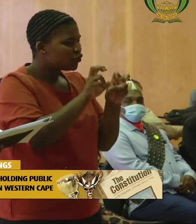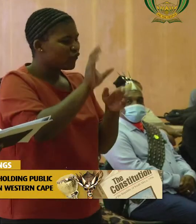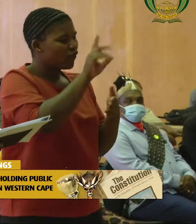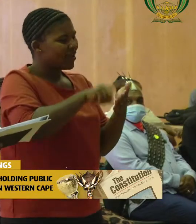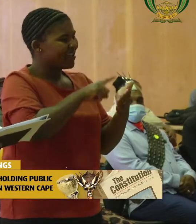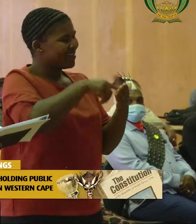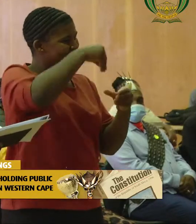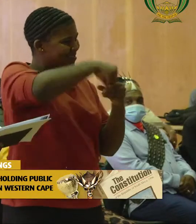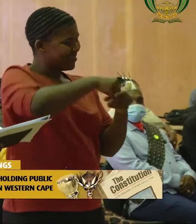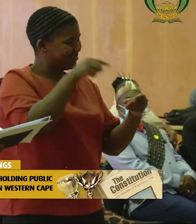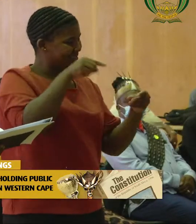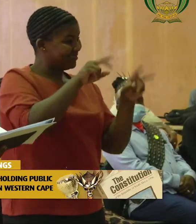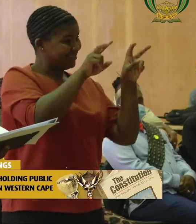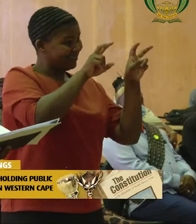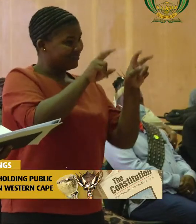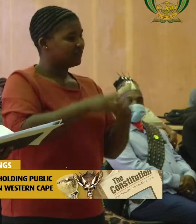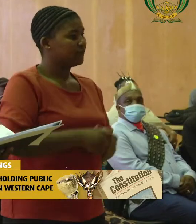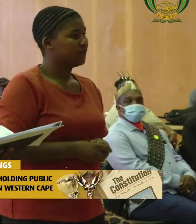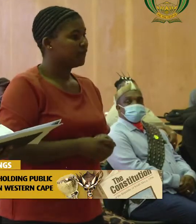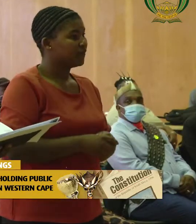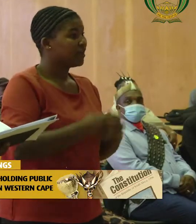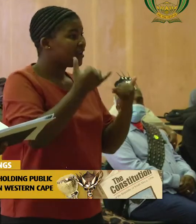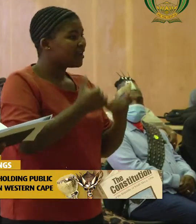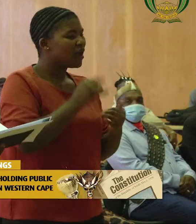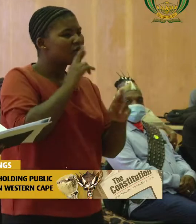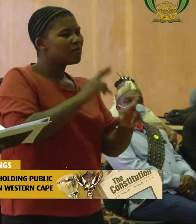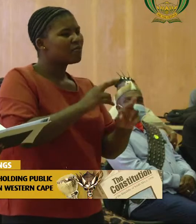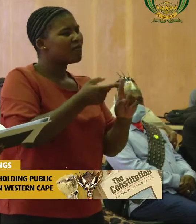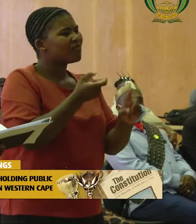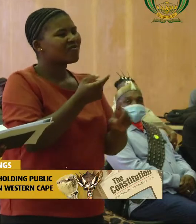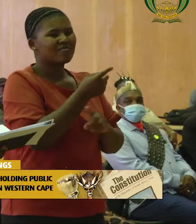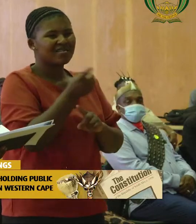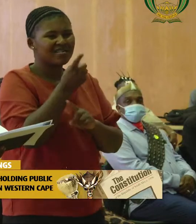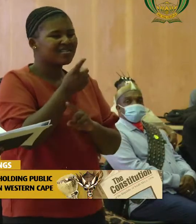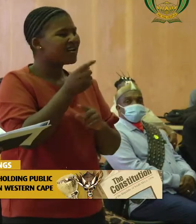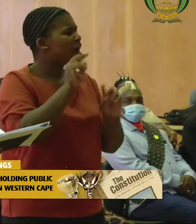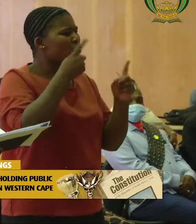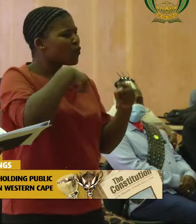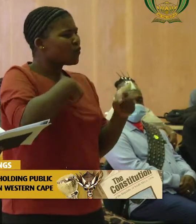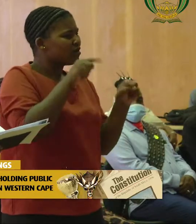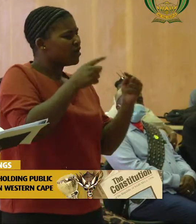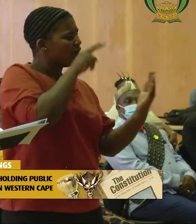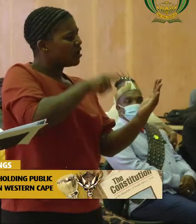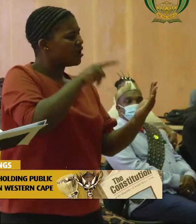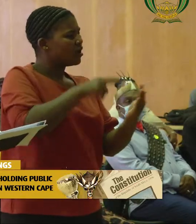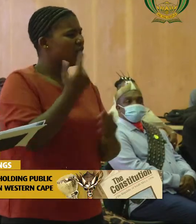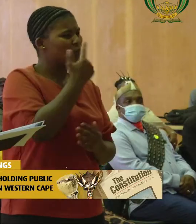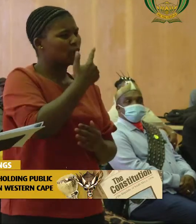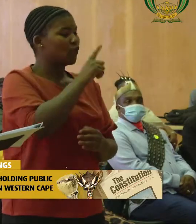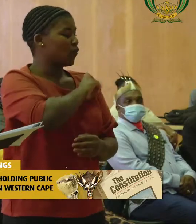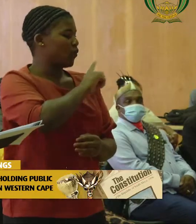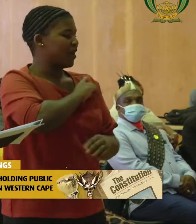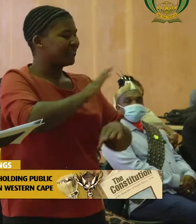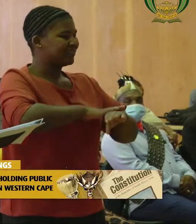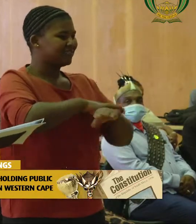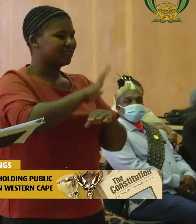elections. The Van Zyl-Slabbert report. One could not go through that because there was no